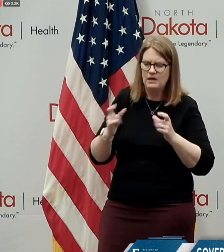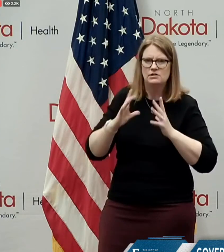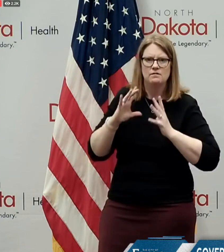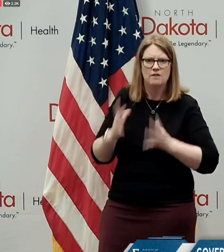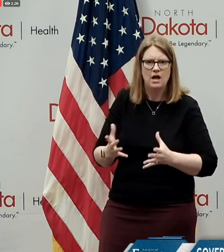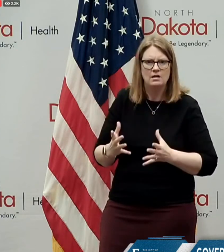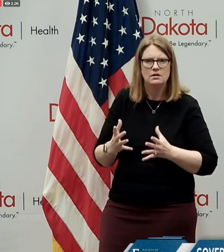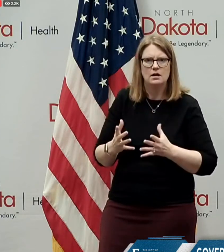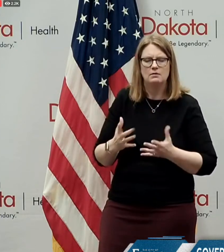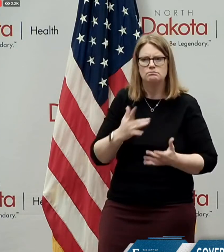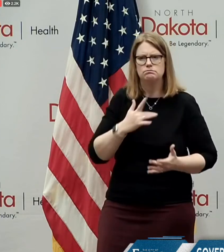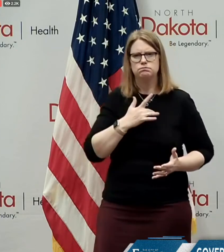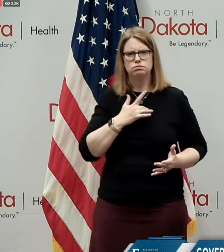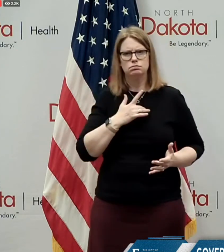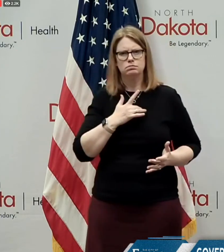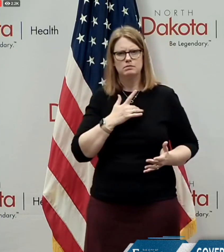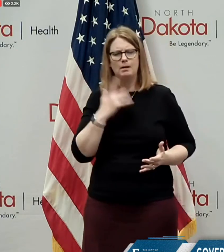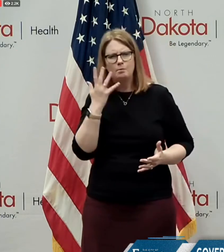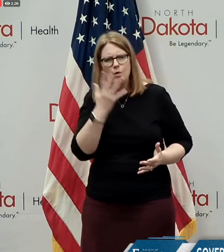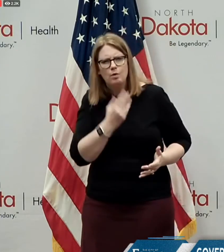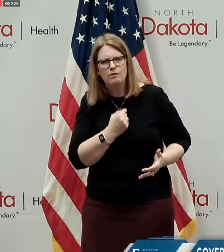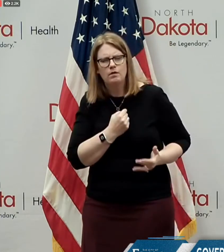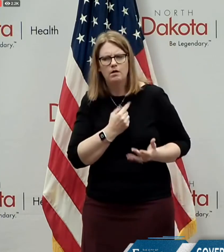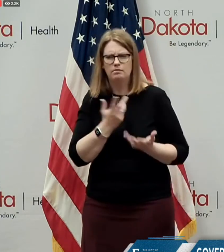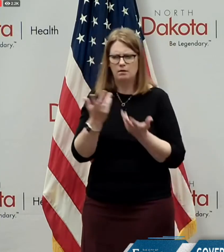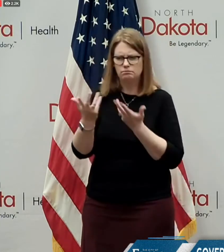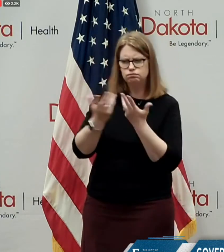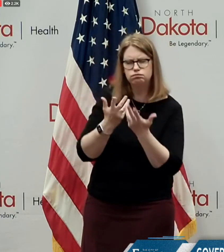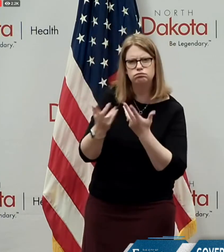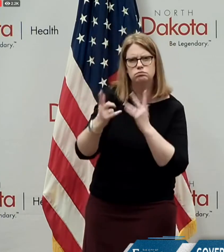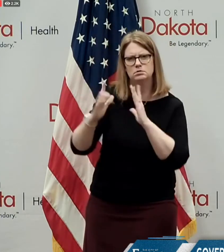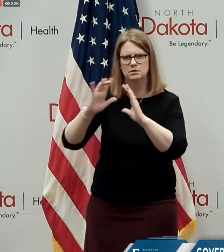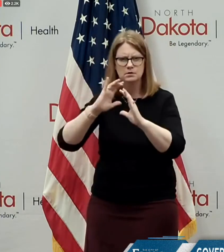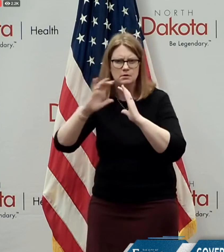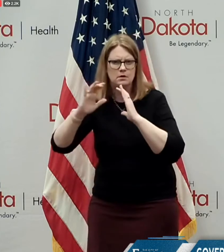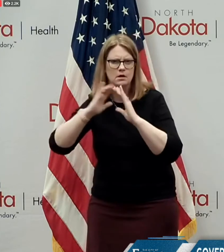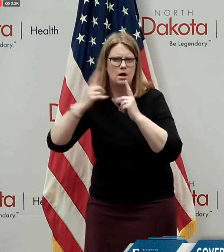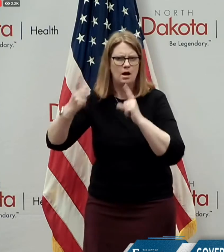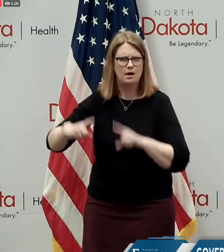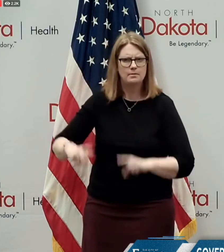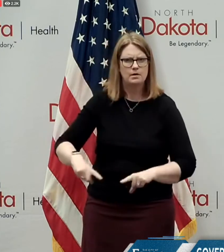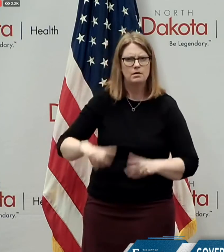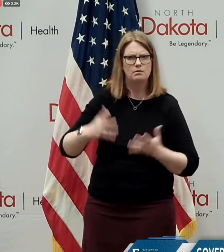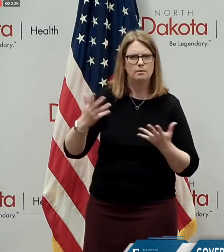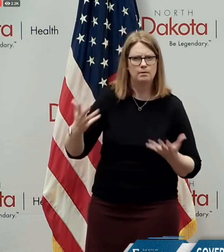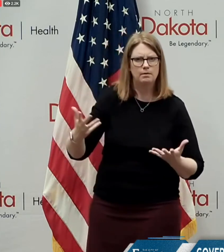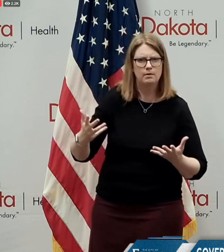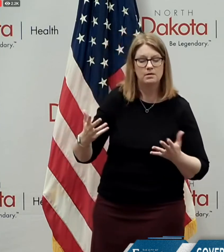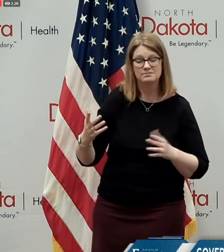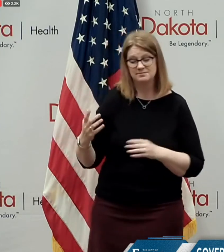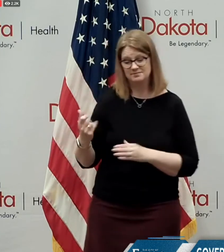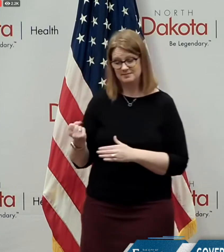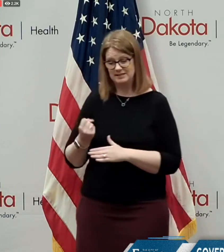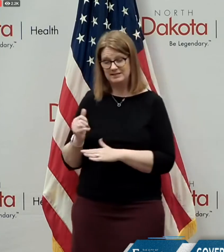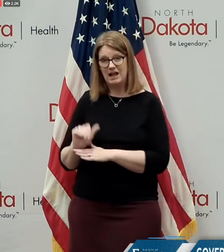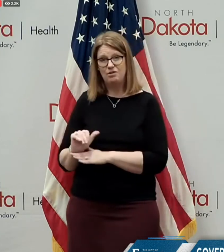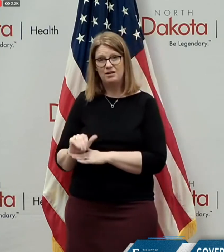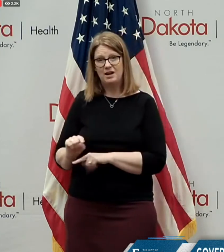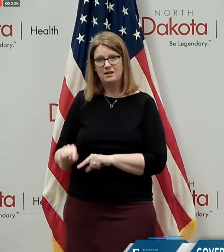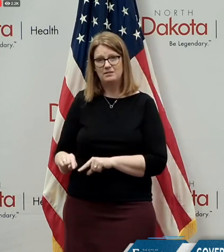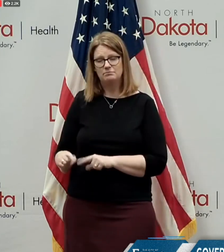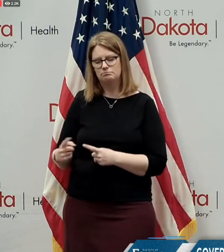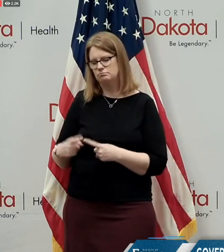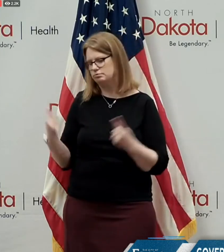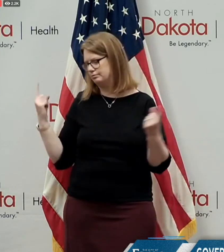points poignant and beautiful in terms of the interaction and the dialogue that was occurring. And what happened on Saturday night was the